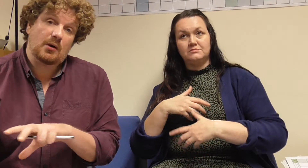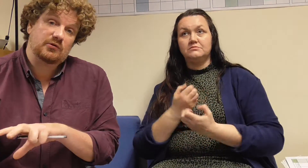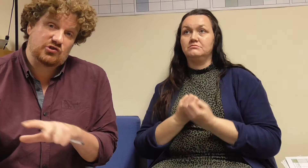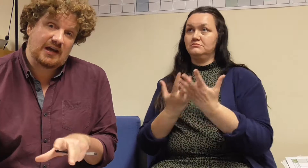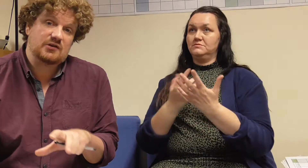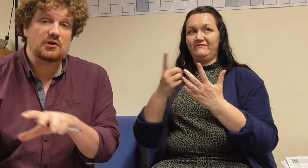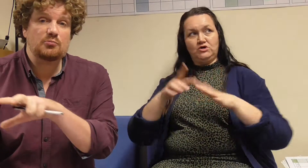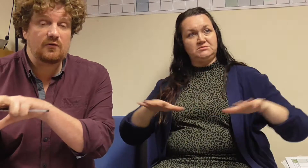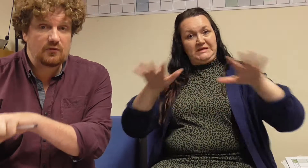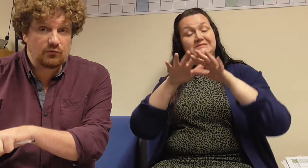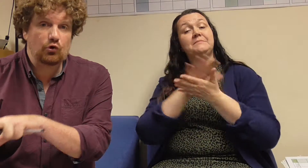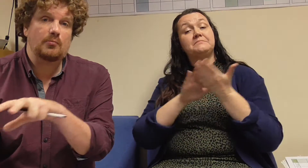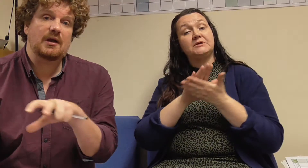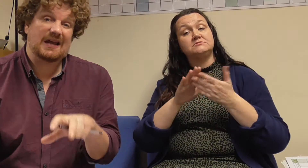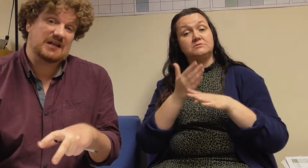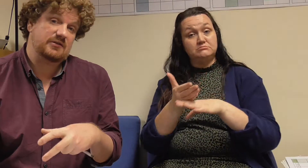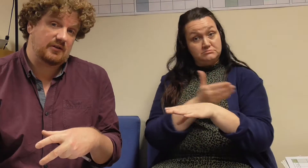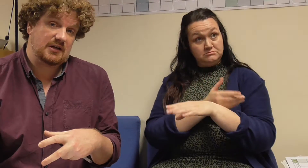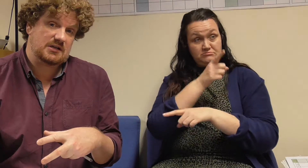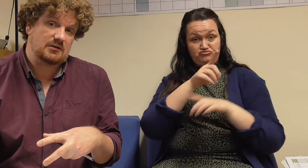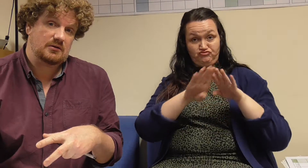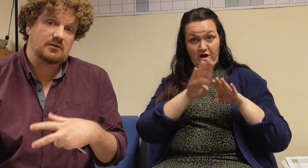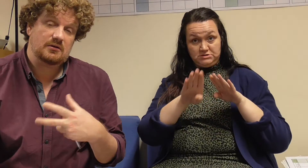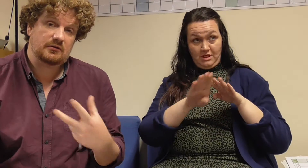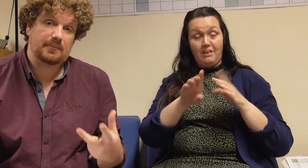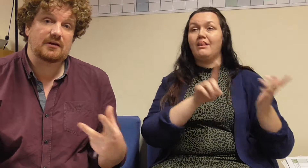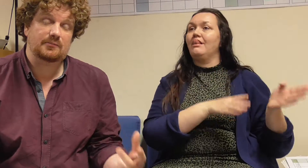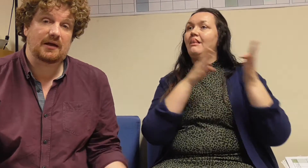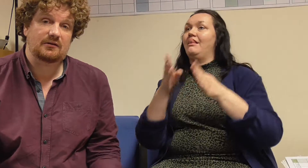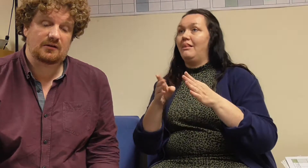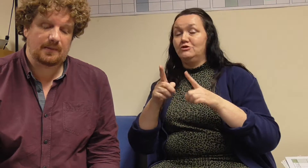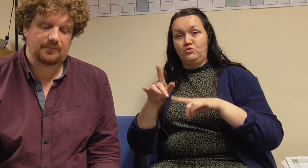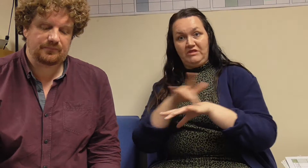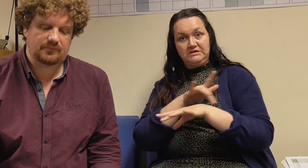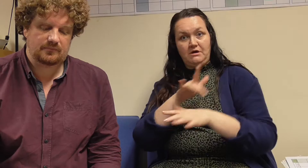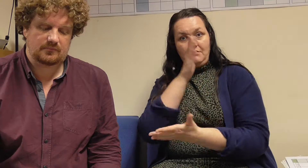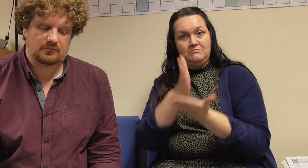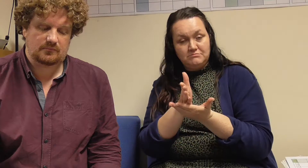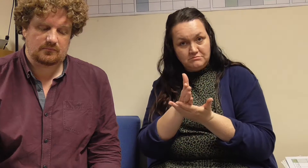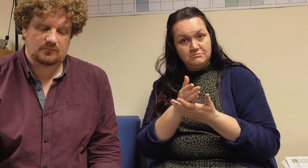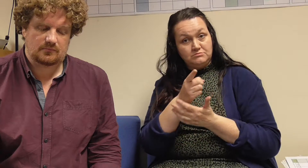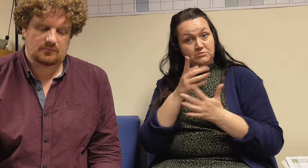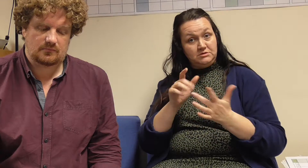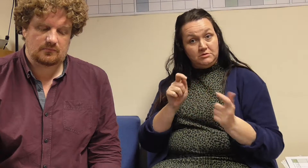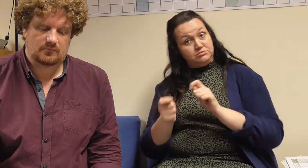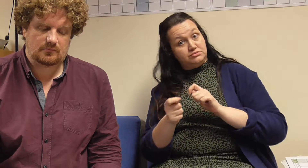So were you able to change when you moved from the room into the theatre, this bigger space?